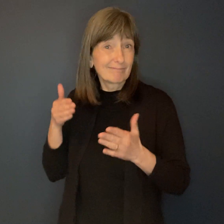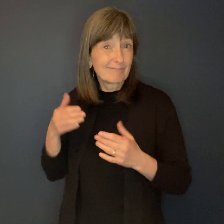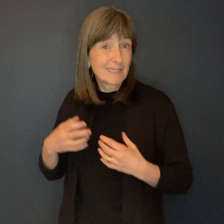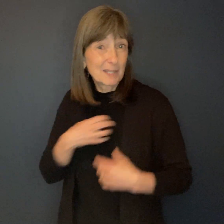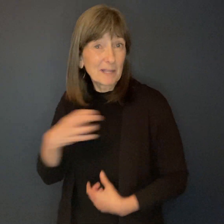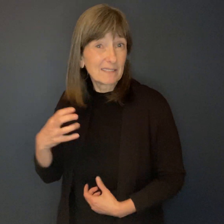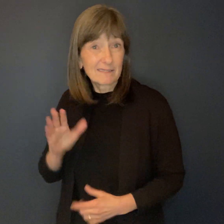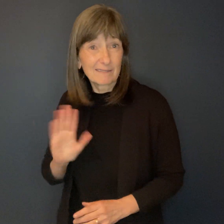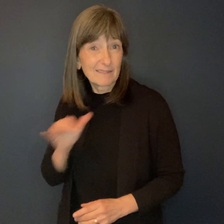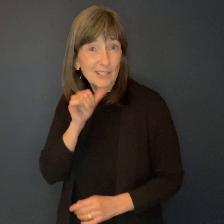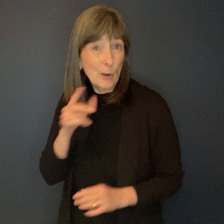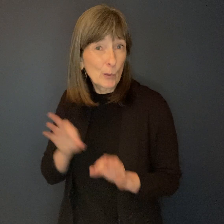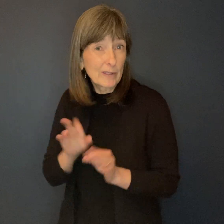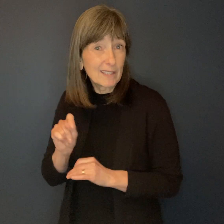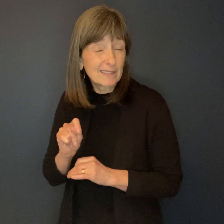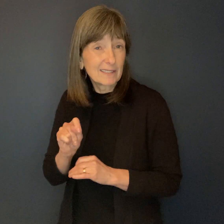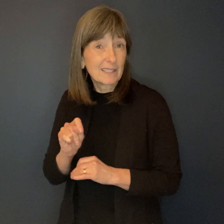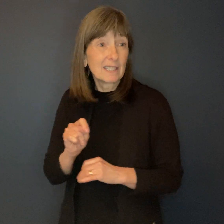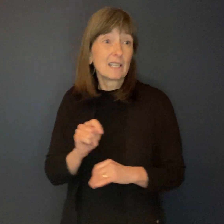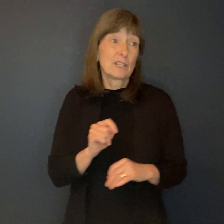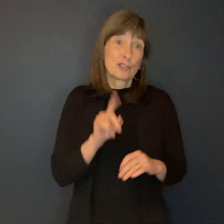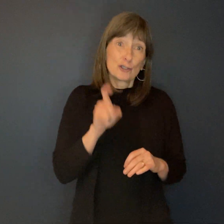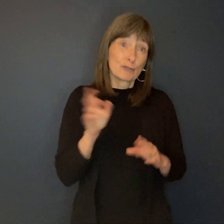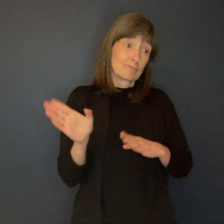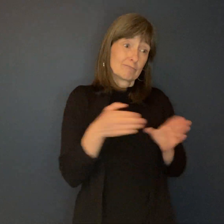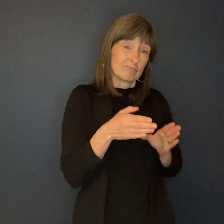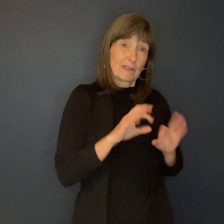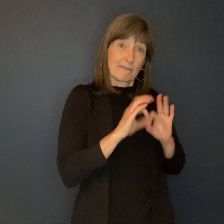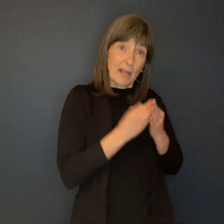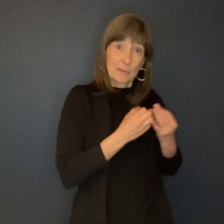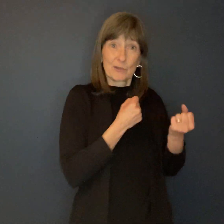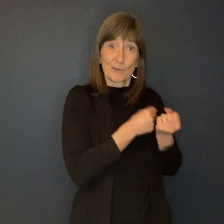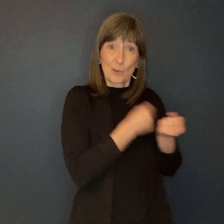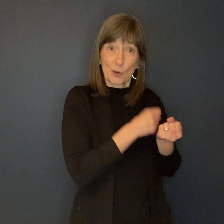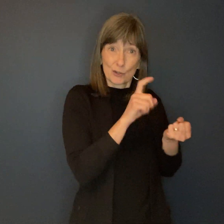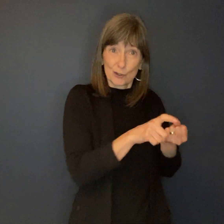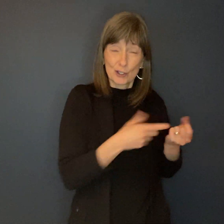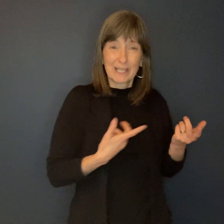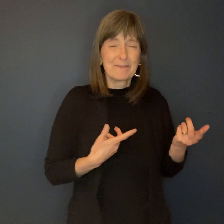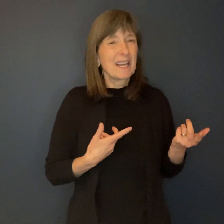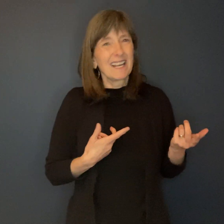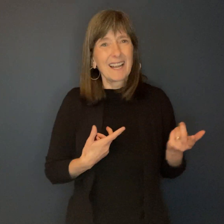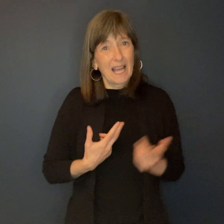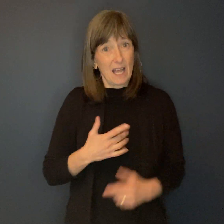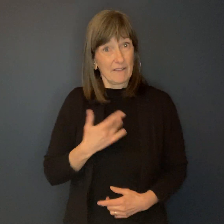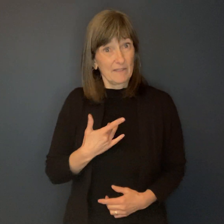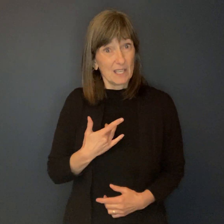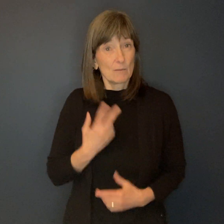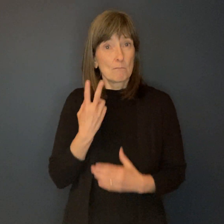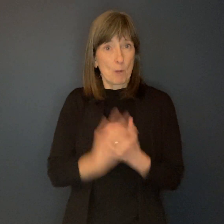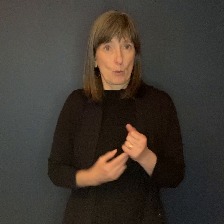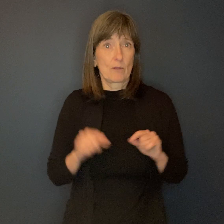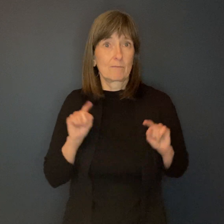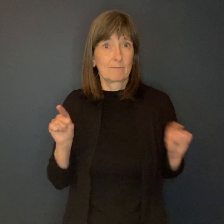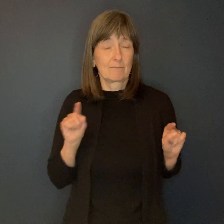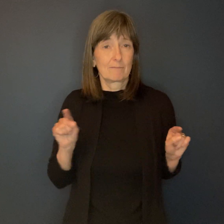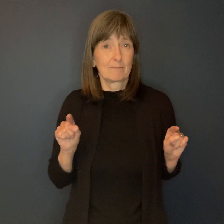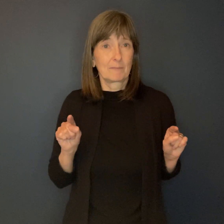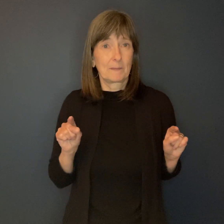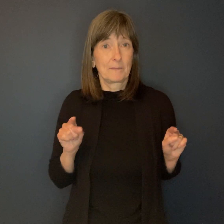the belief you have to do all of those things. But I think in particular you cannot build a sound house on a rotten foundation.